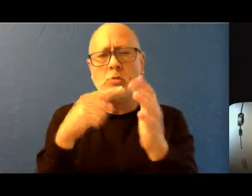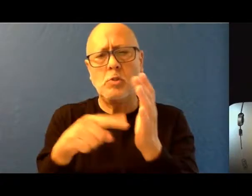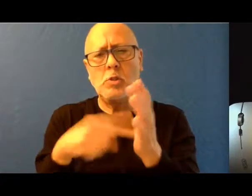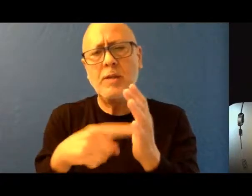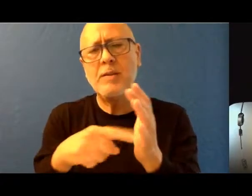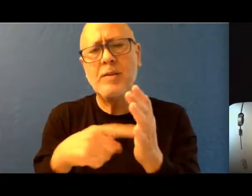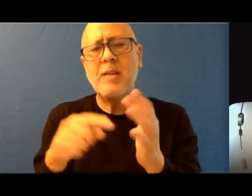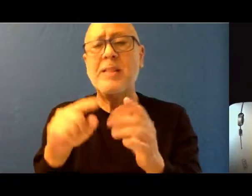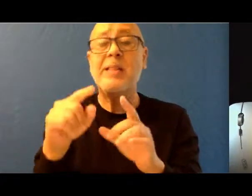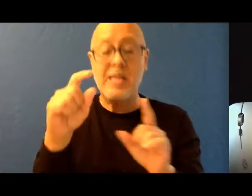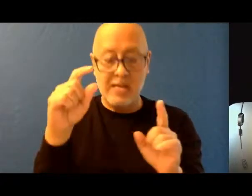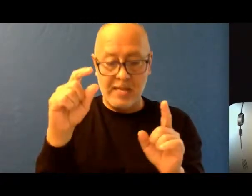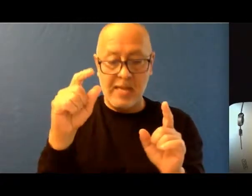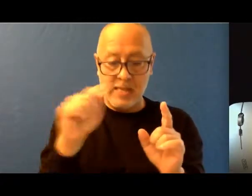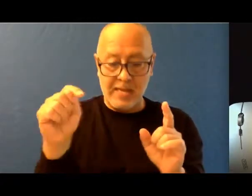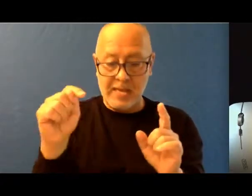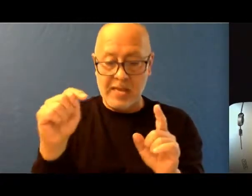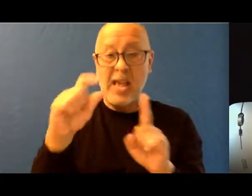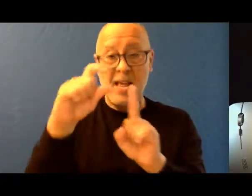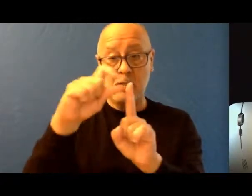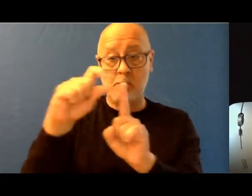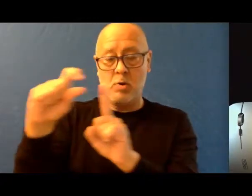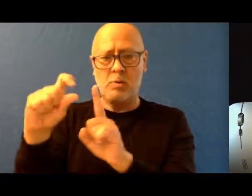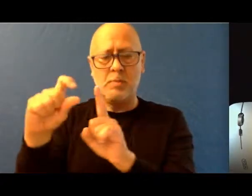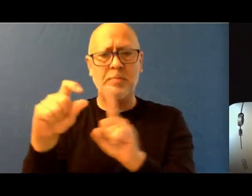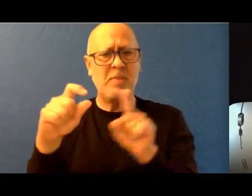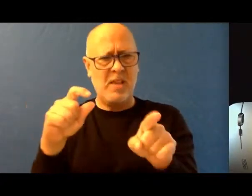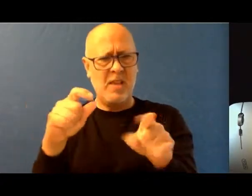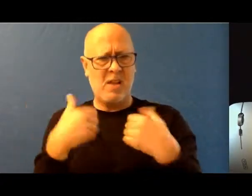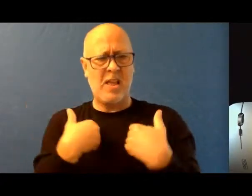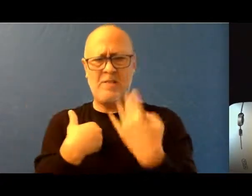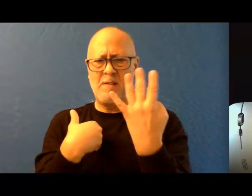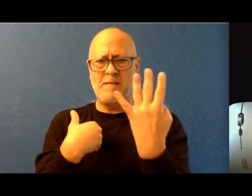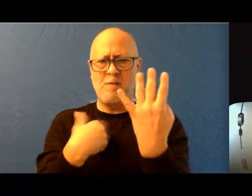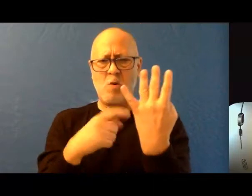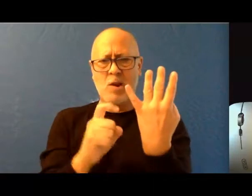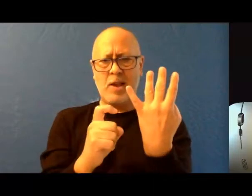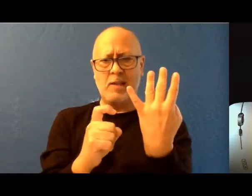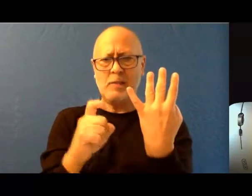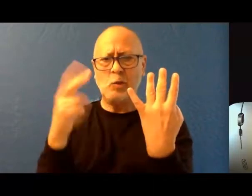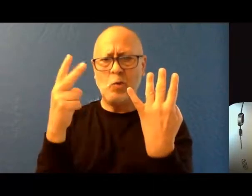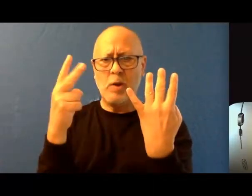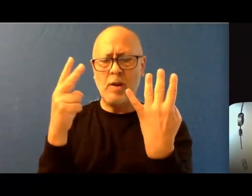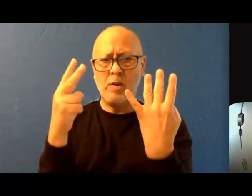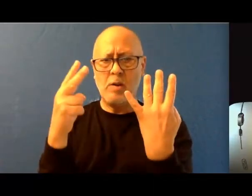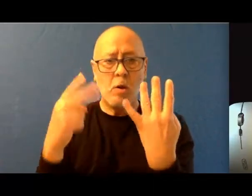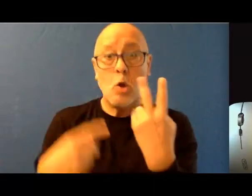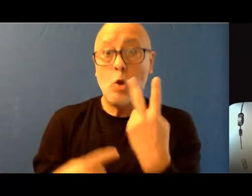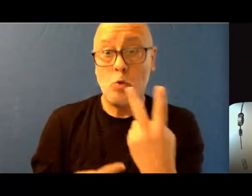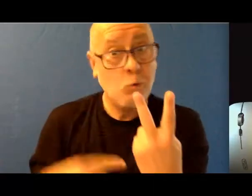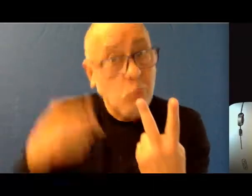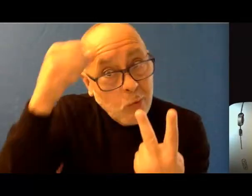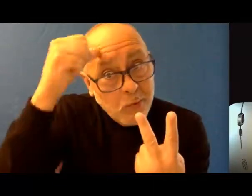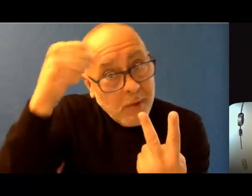the exponents. So here I have a 4x squared. That 2, remember, means